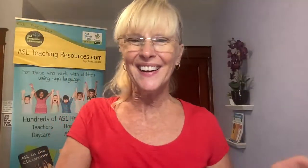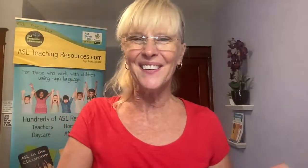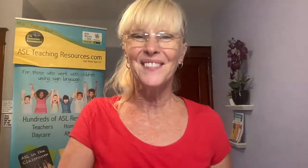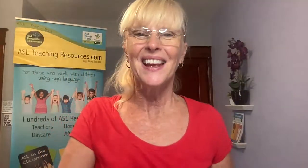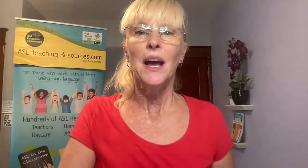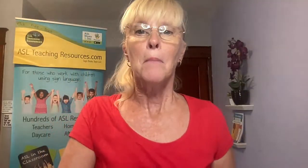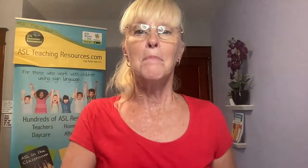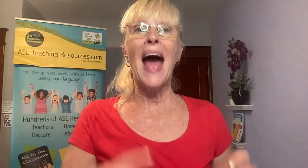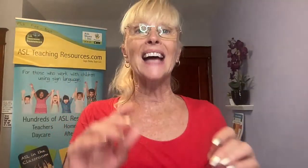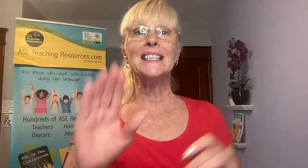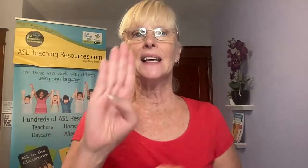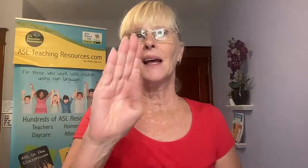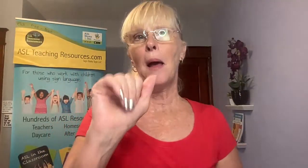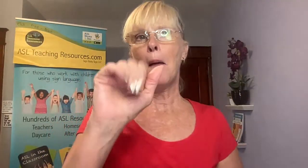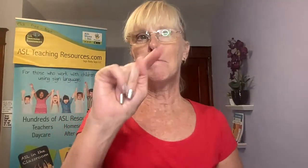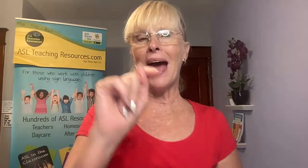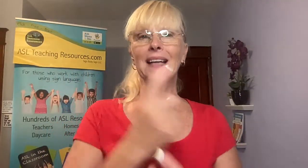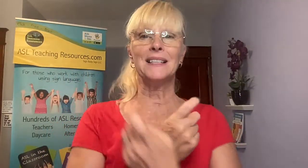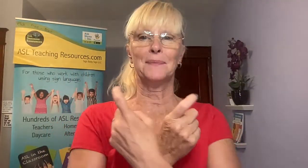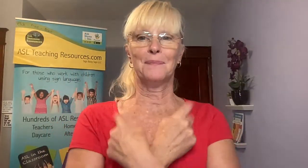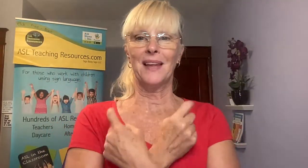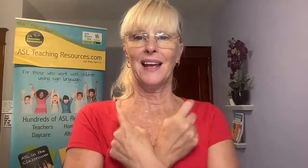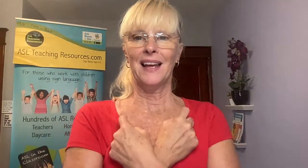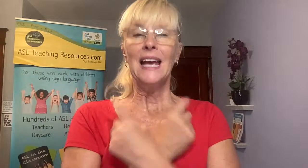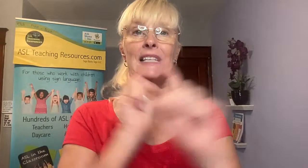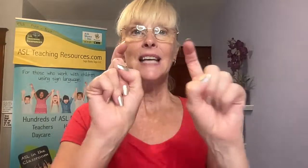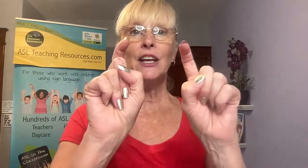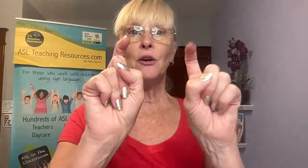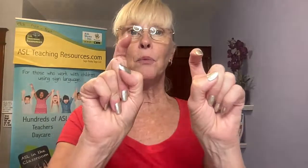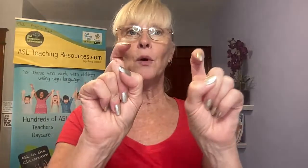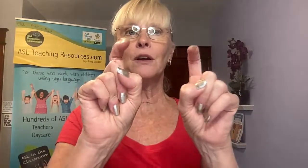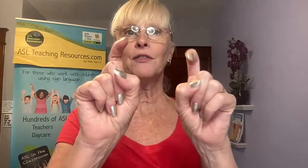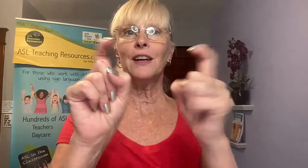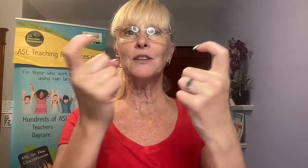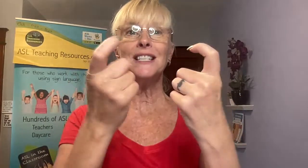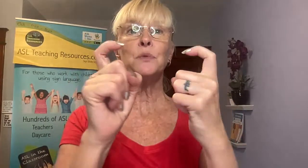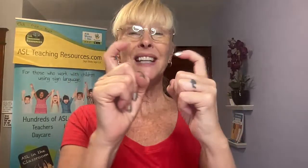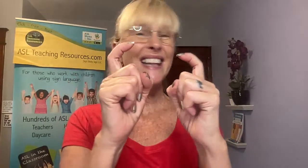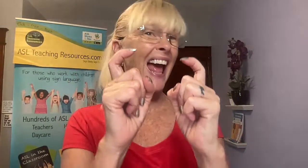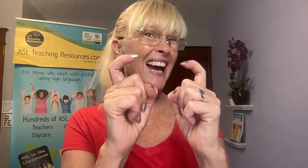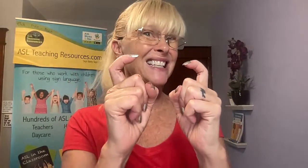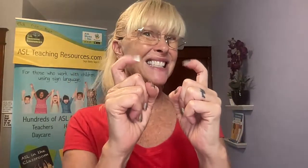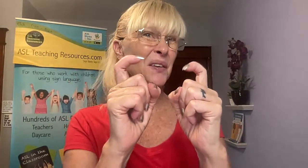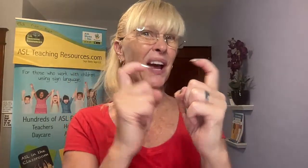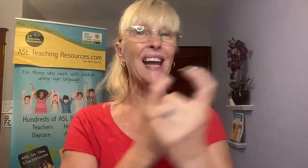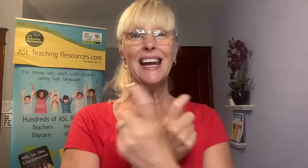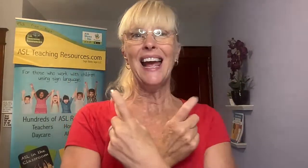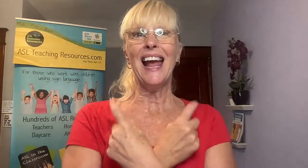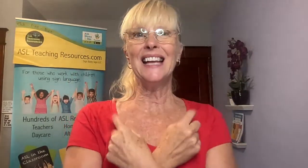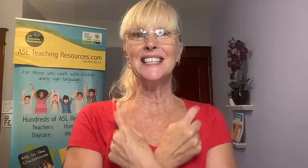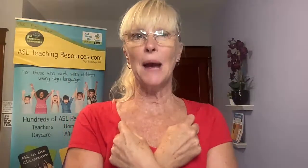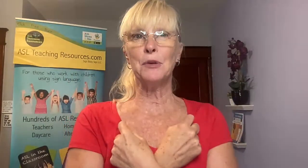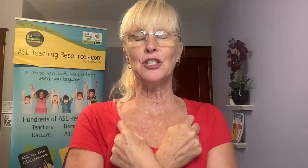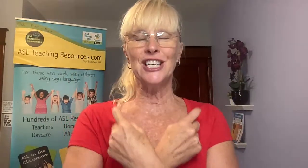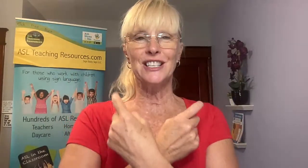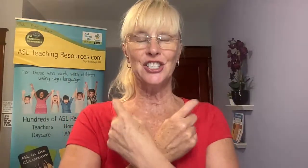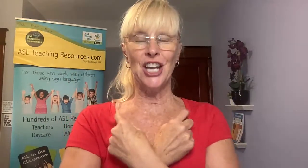go. Bat, bat. Take your pointer fingers, it's really the X, okay? And tap your